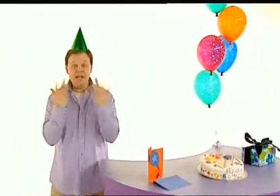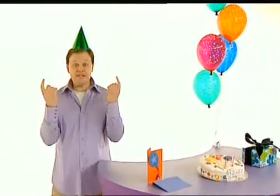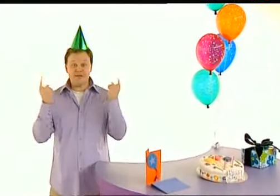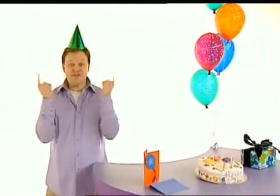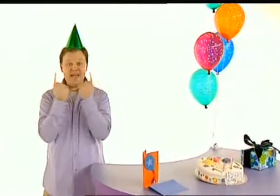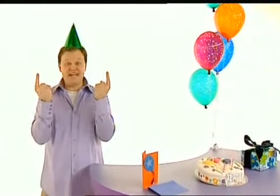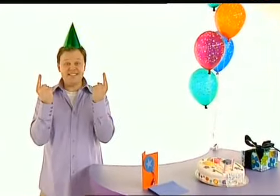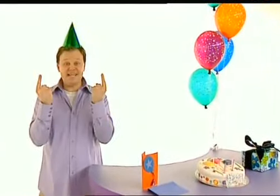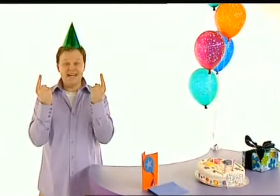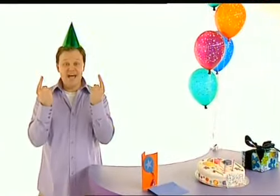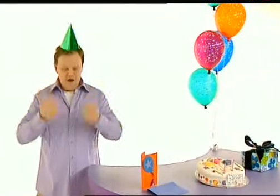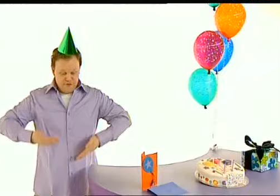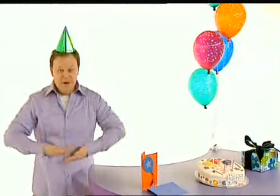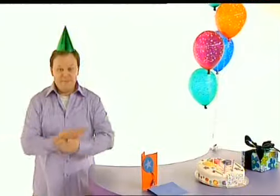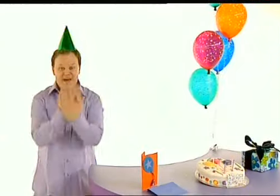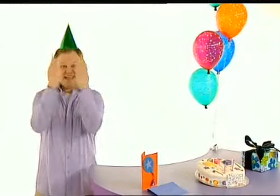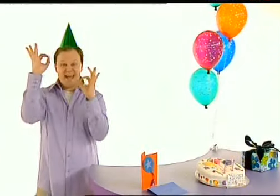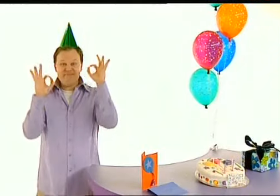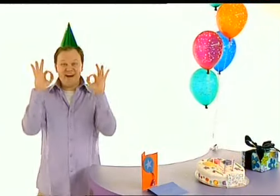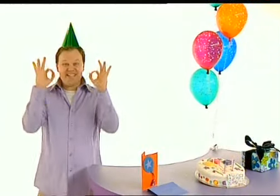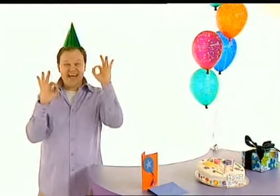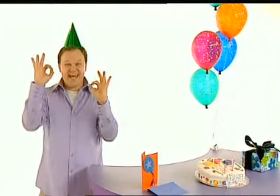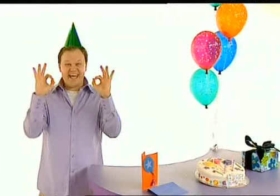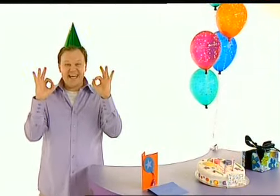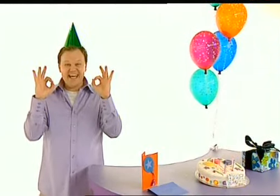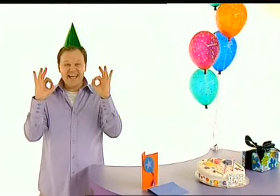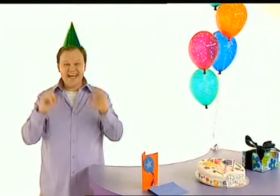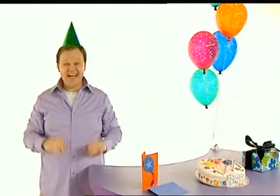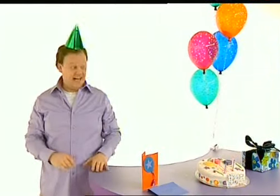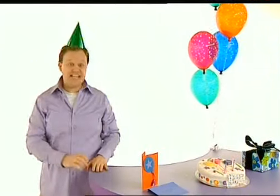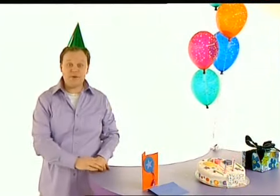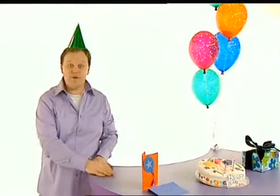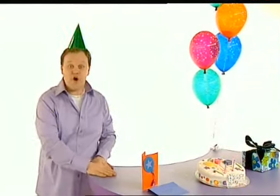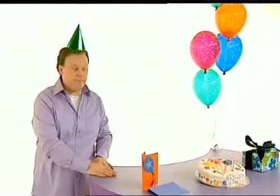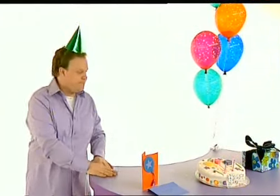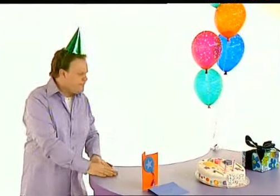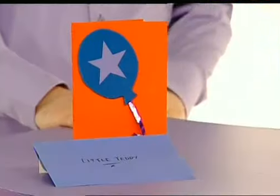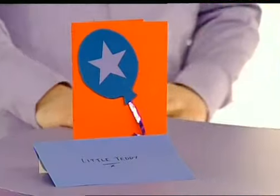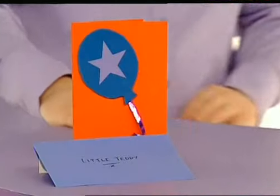Lots of things for a birthday party! Let's see what we've got.